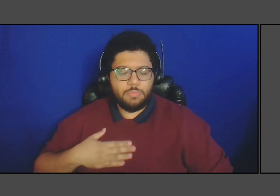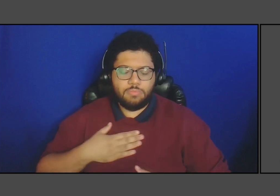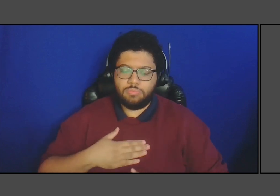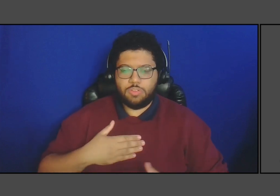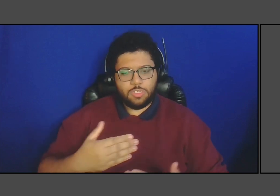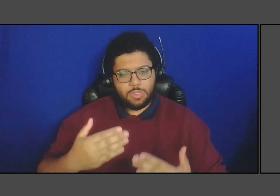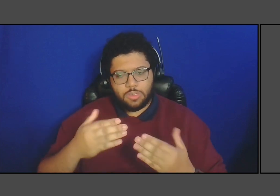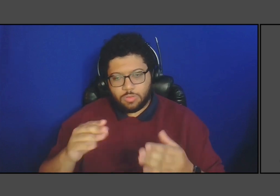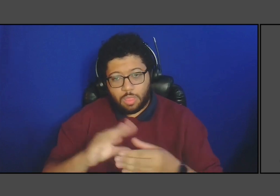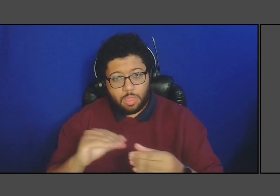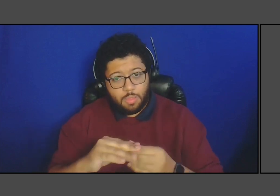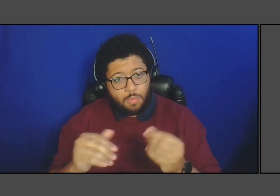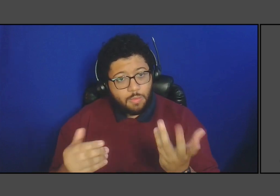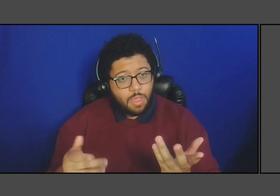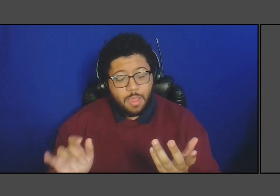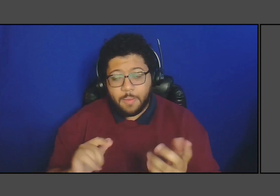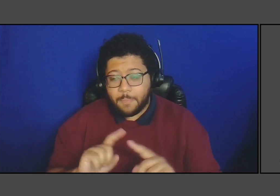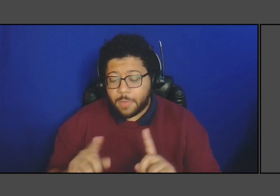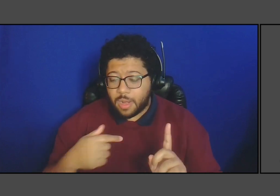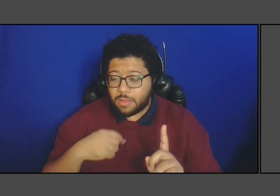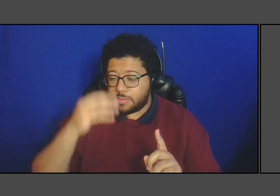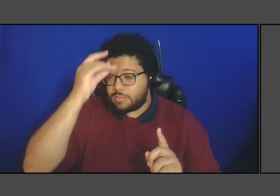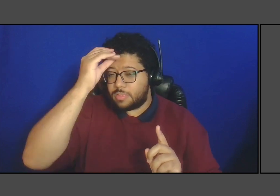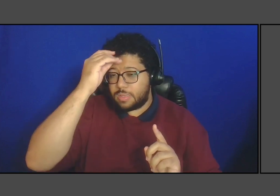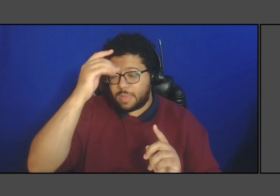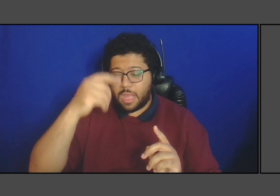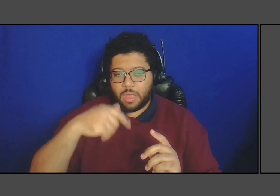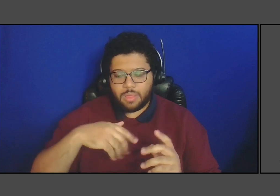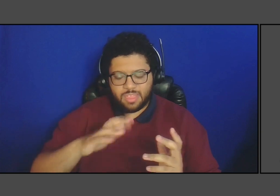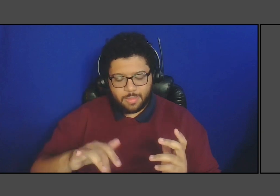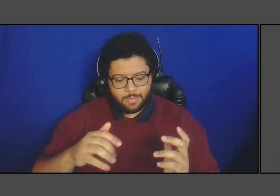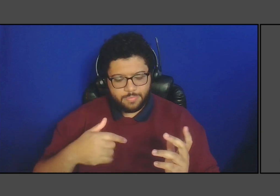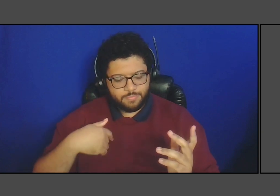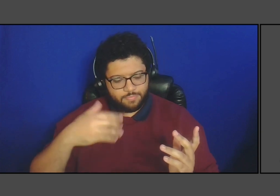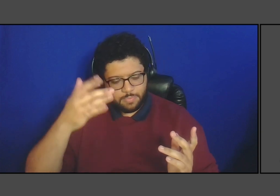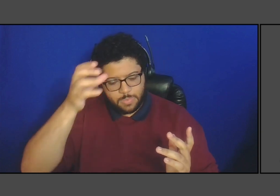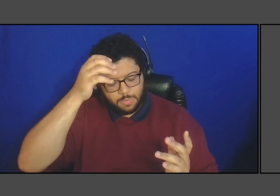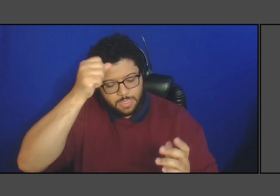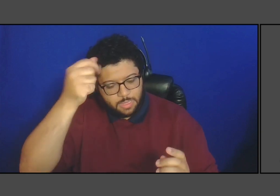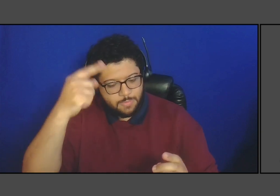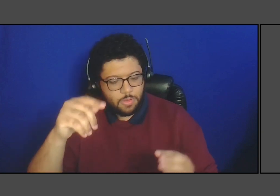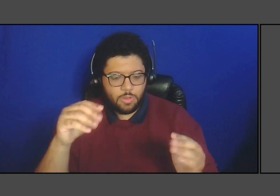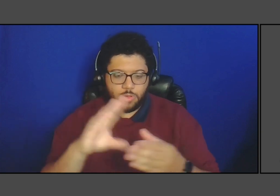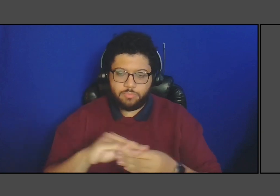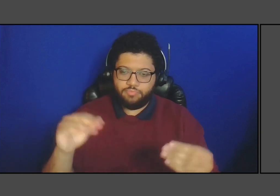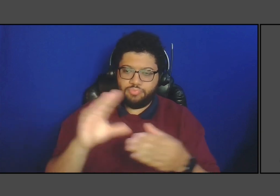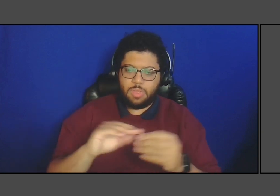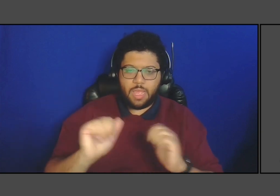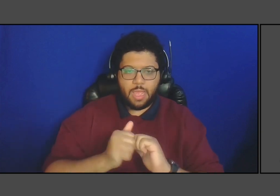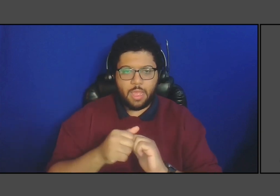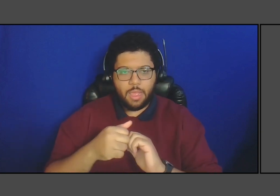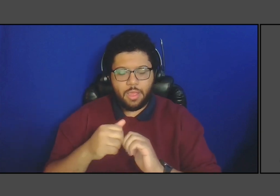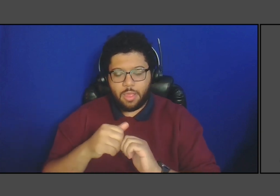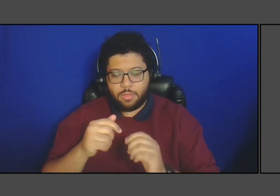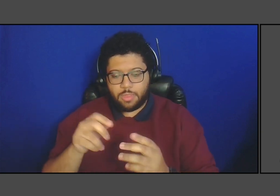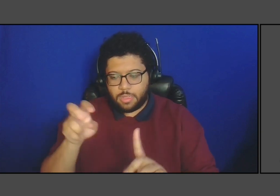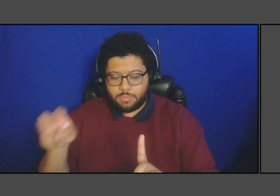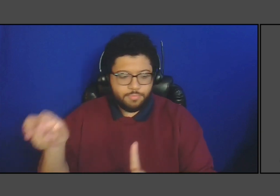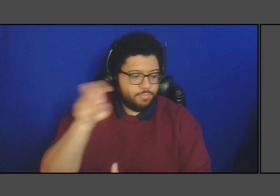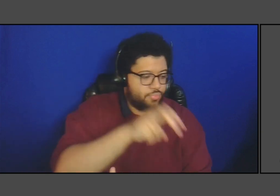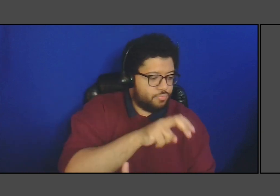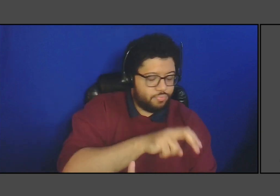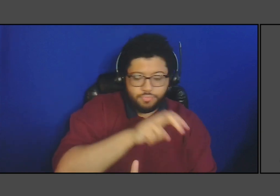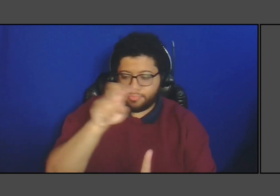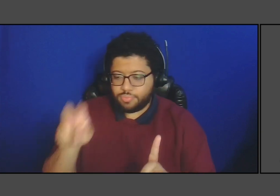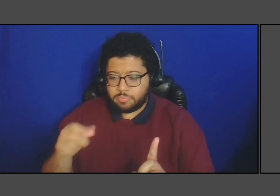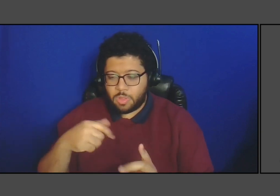the sensibilities of a storyteller and how they spring one way or spring another way. And so